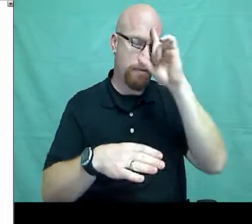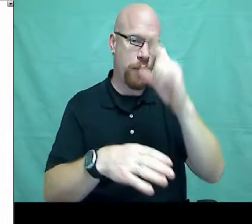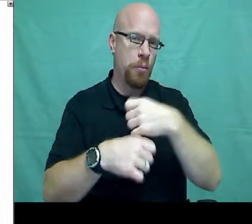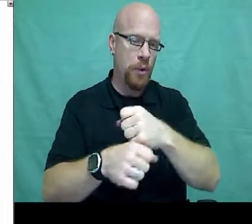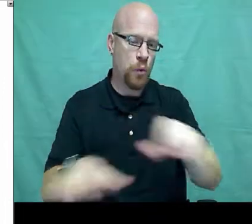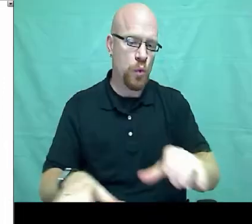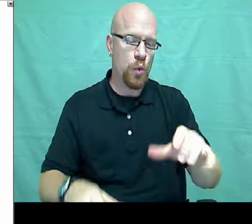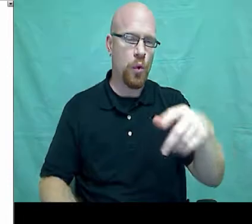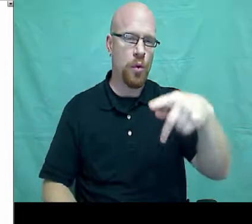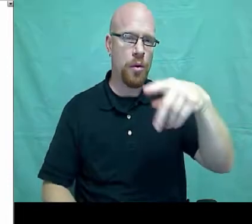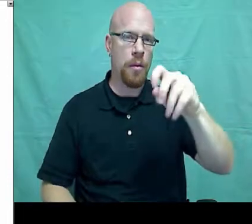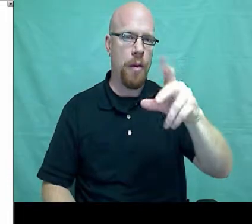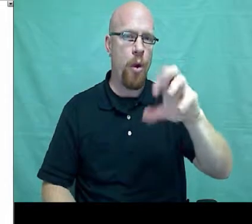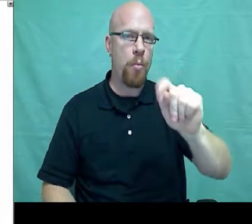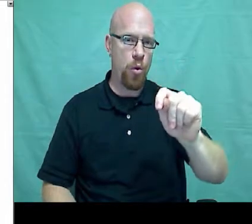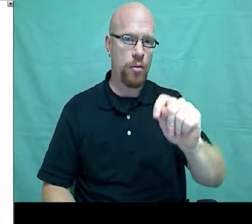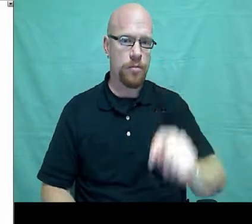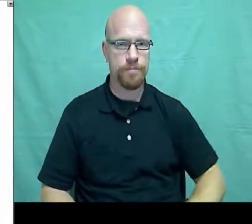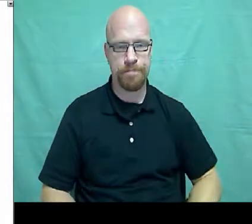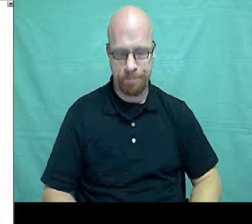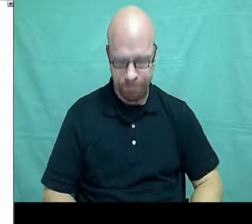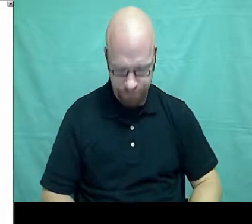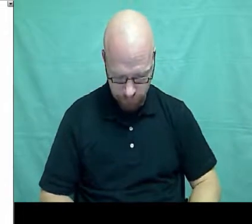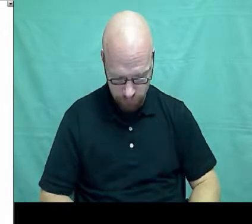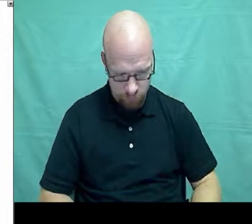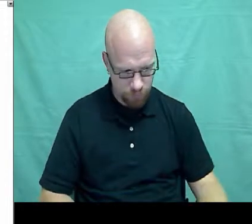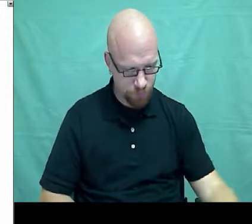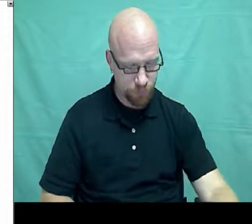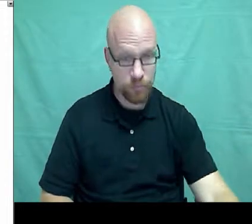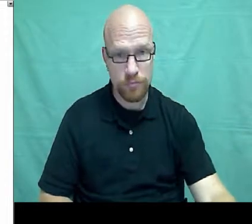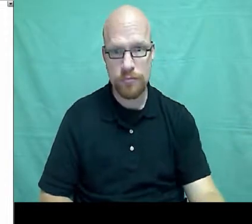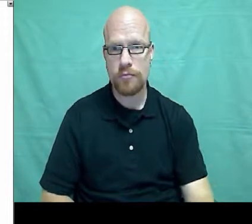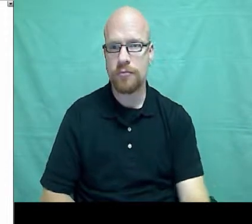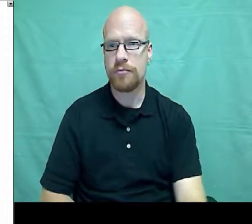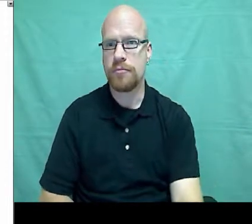and how you should be creating your slides.